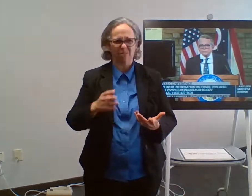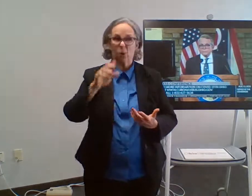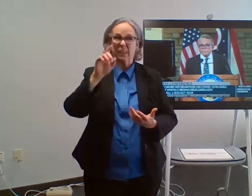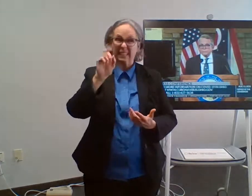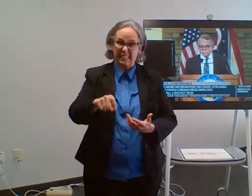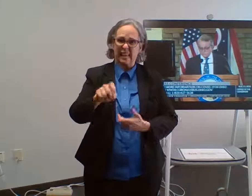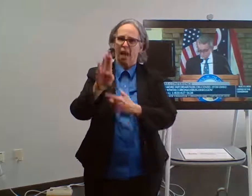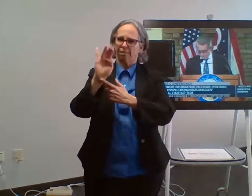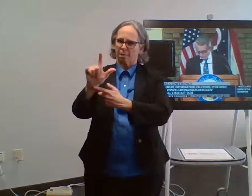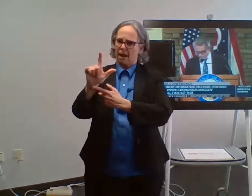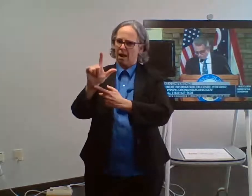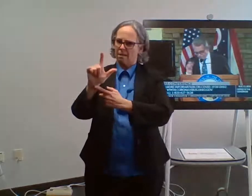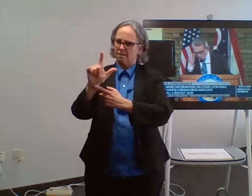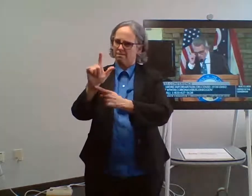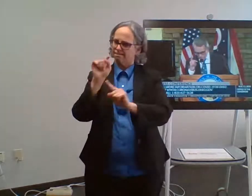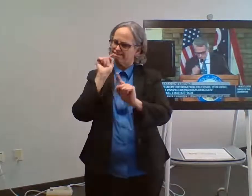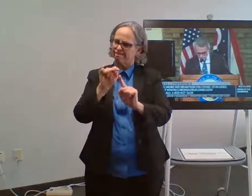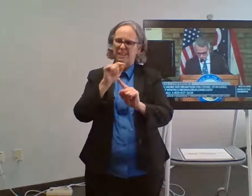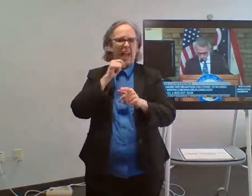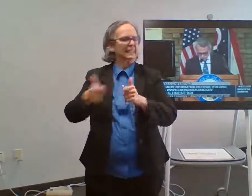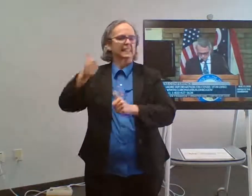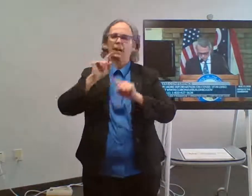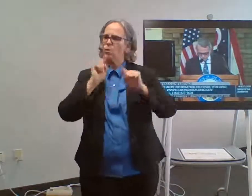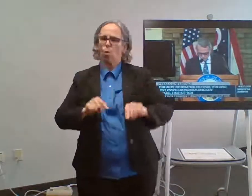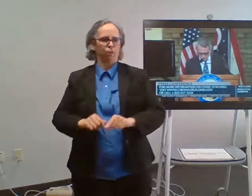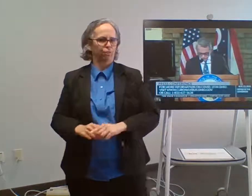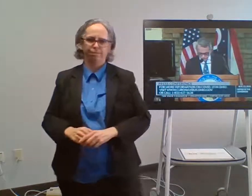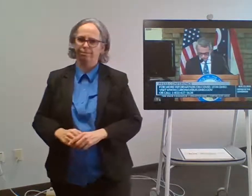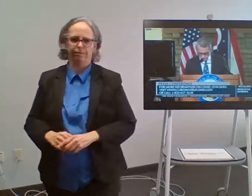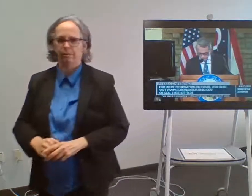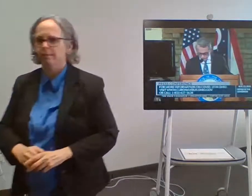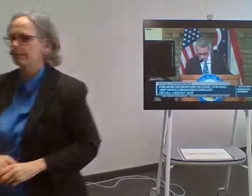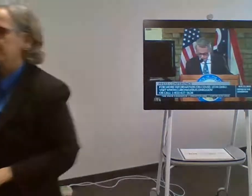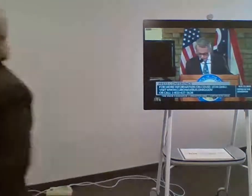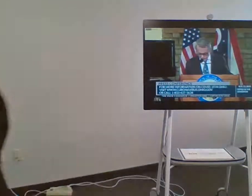Next question is from Molly Kowick at WHIO in Dayton.